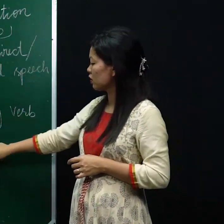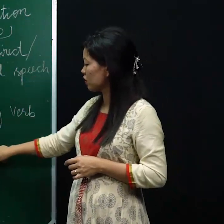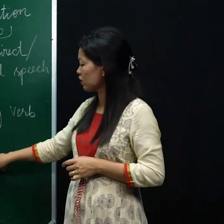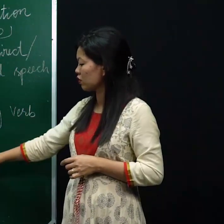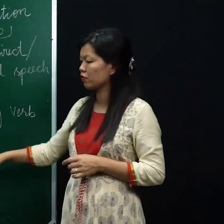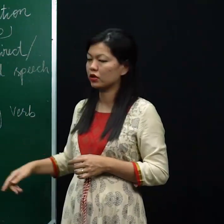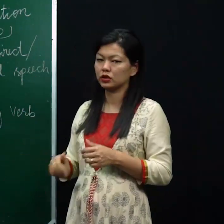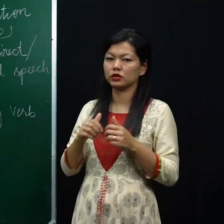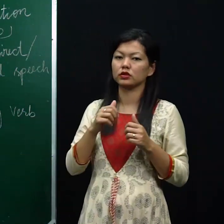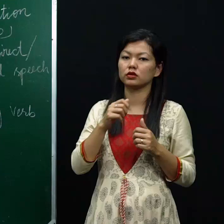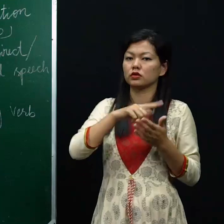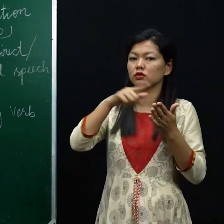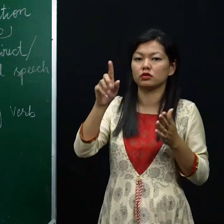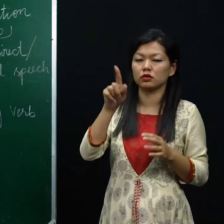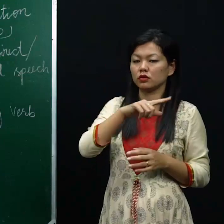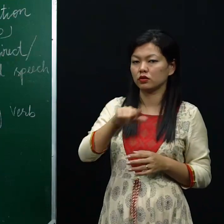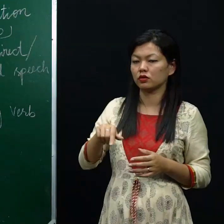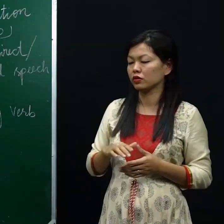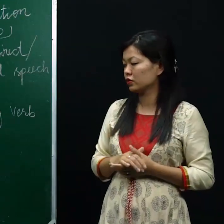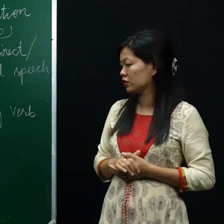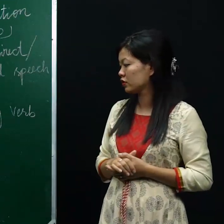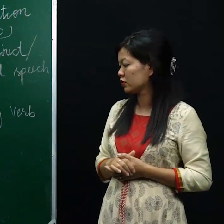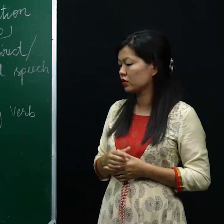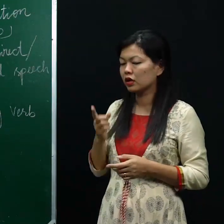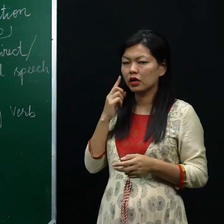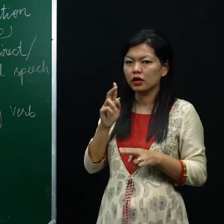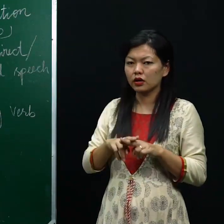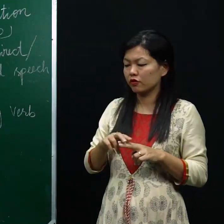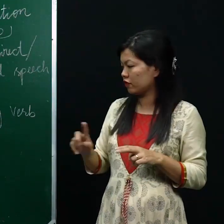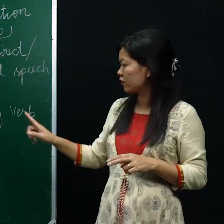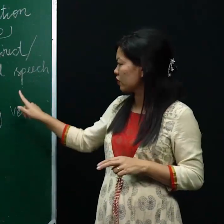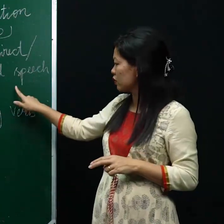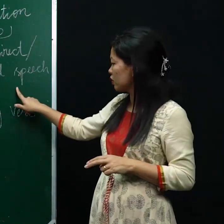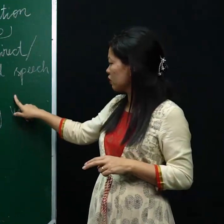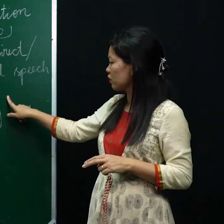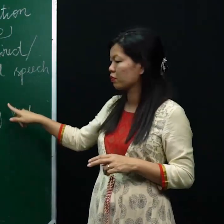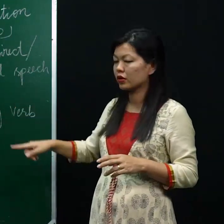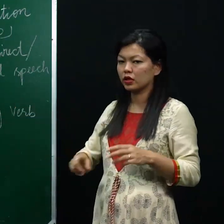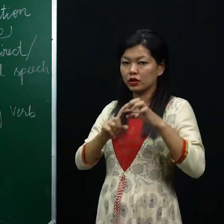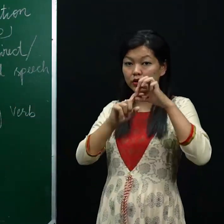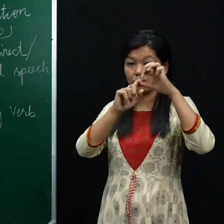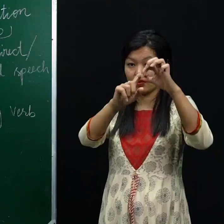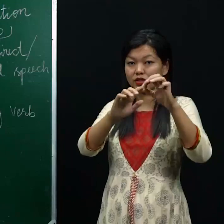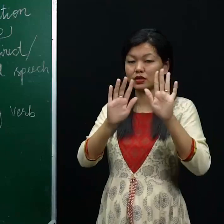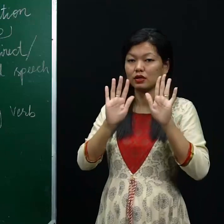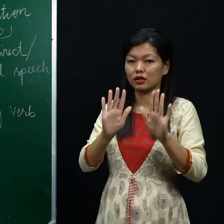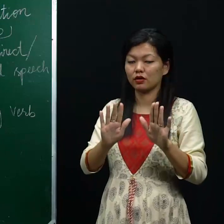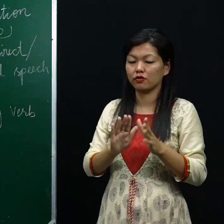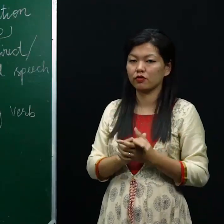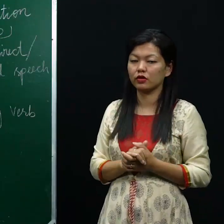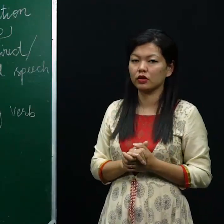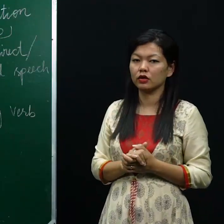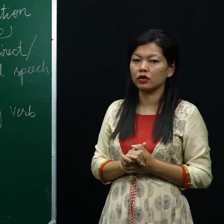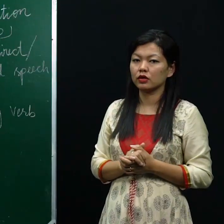sentences, or even if there is a comma in the question, because you will always, or most of the time, you will find a comma in the direct